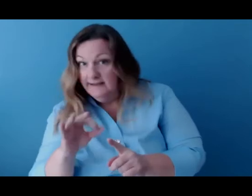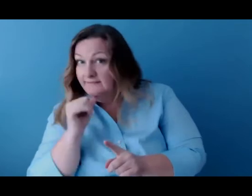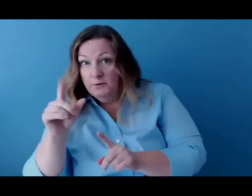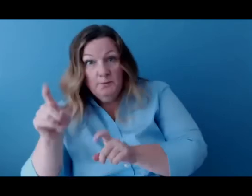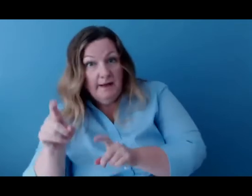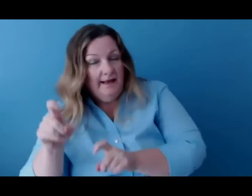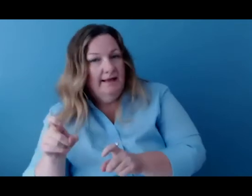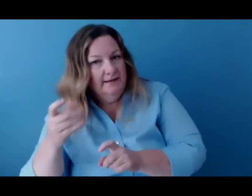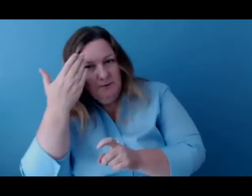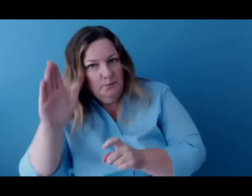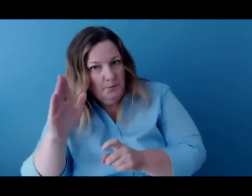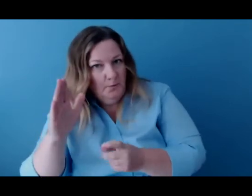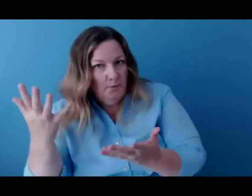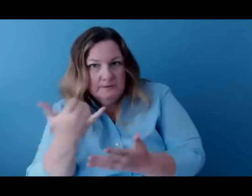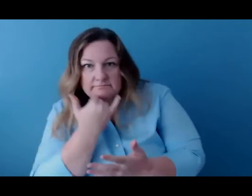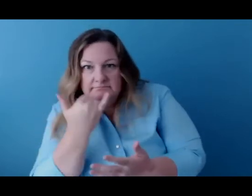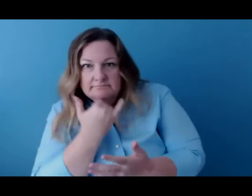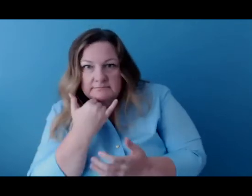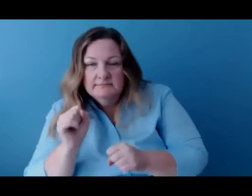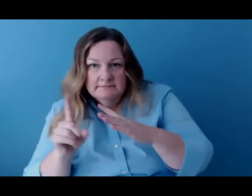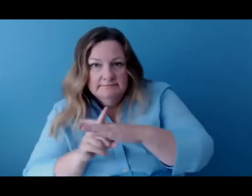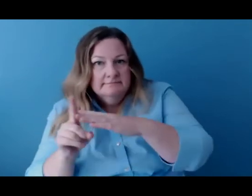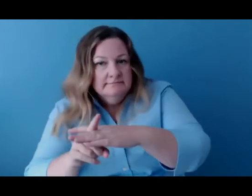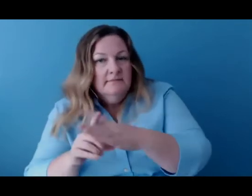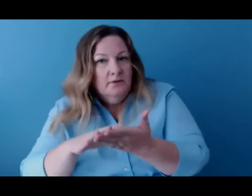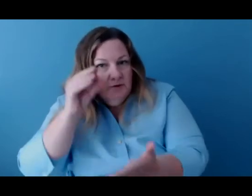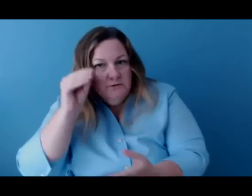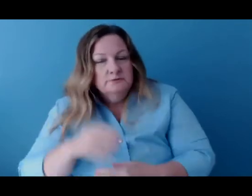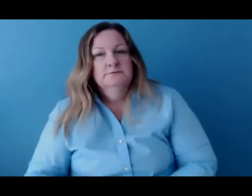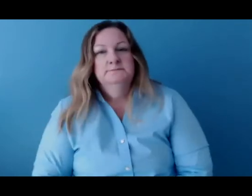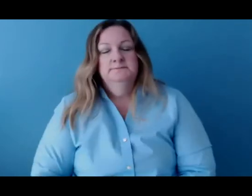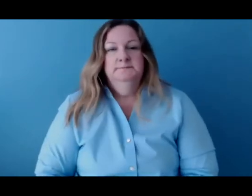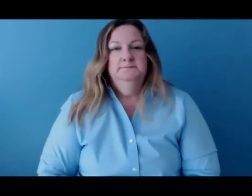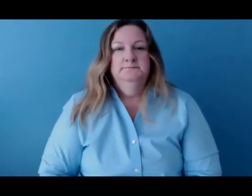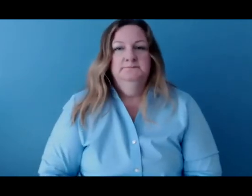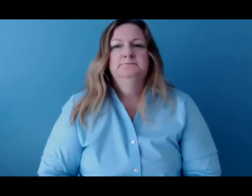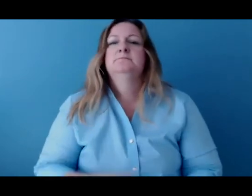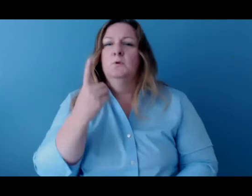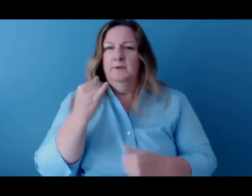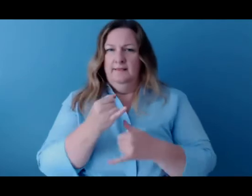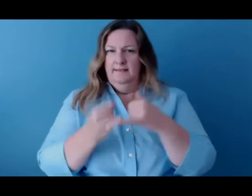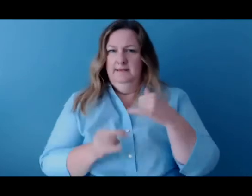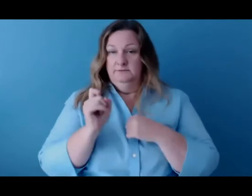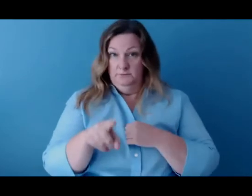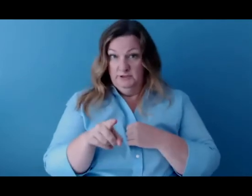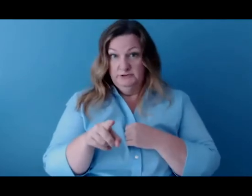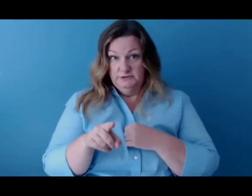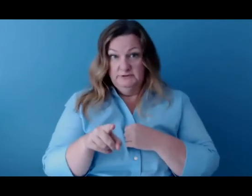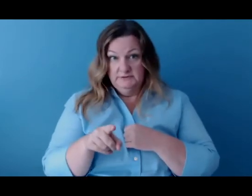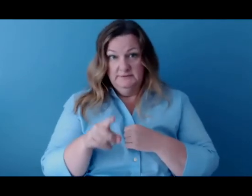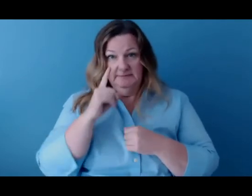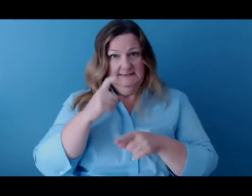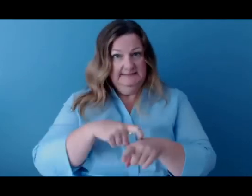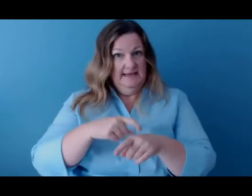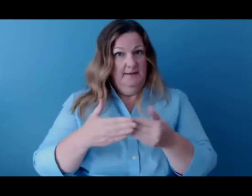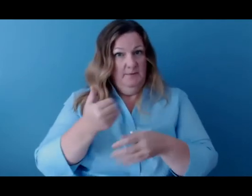we're never going to learn what can be done. I want to ask one more question before we're almost out of